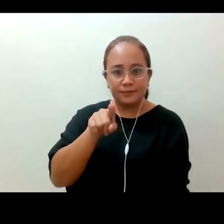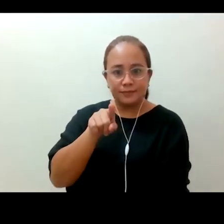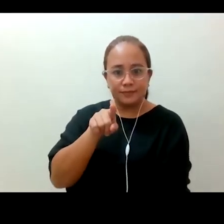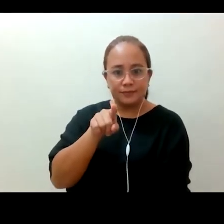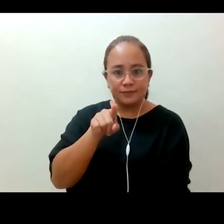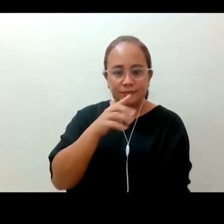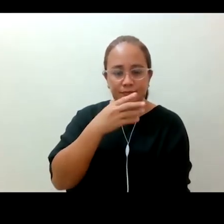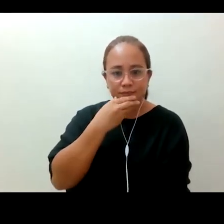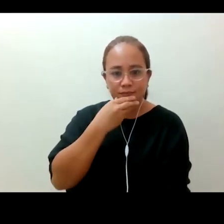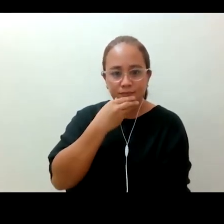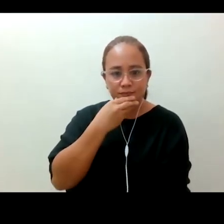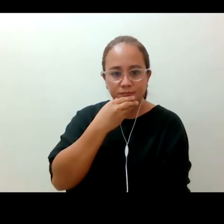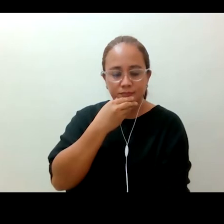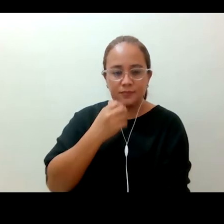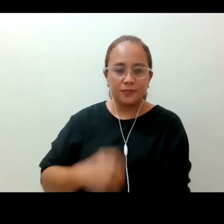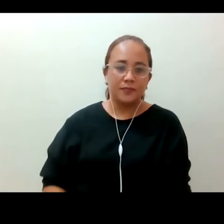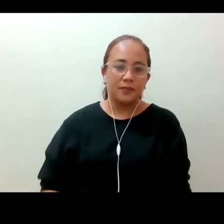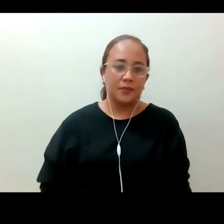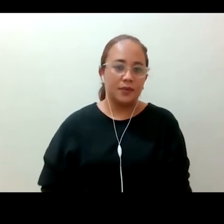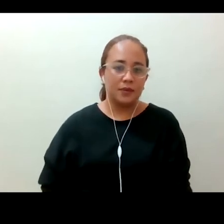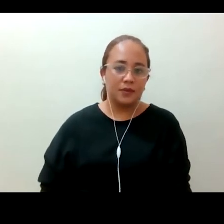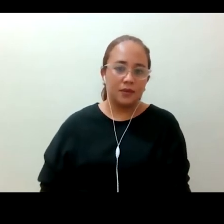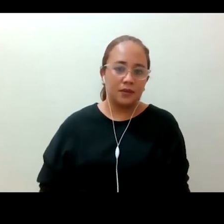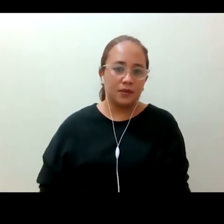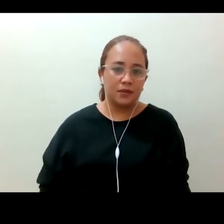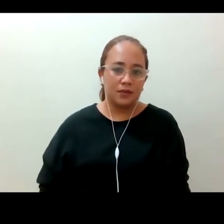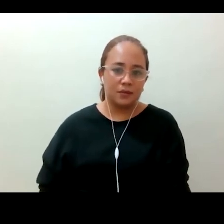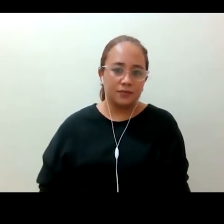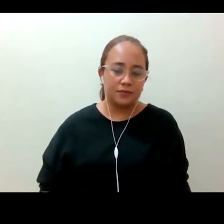I'm trying to figure out who's host.